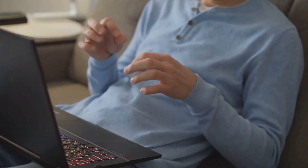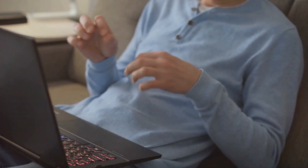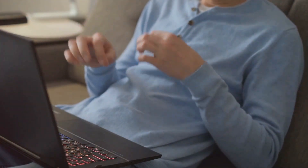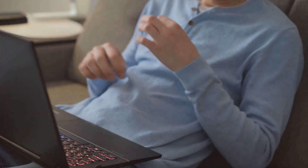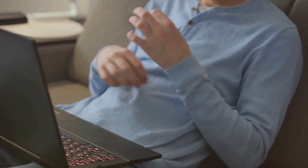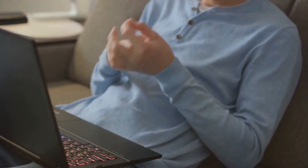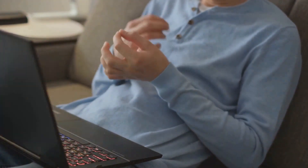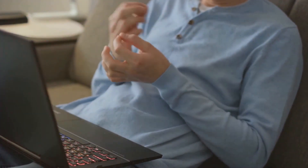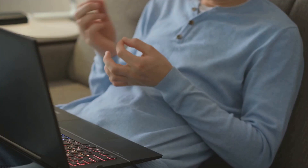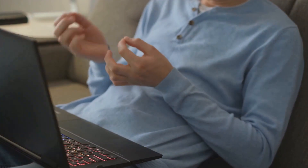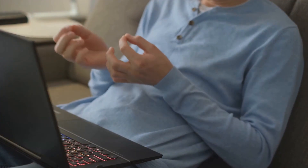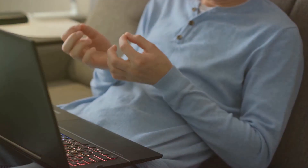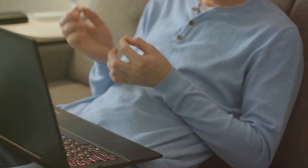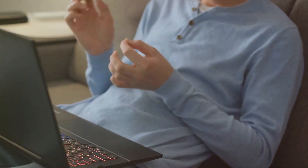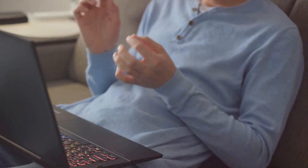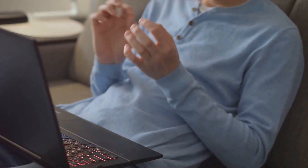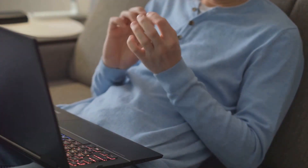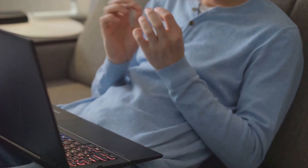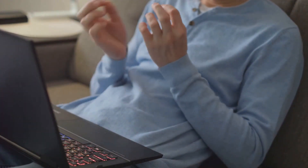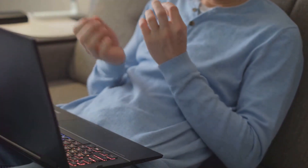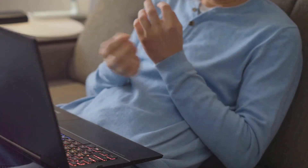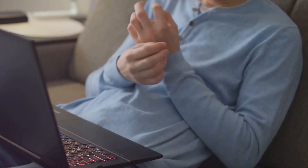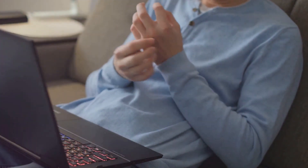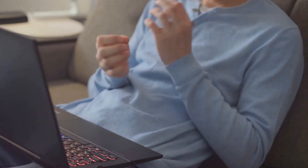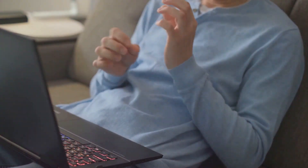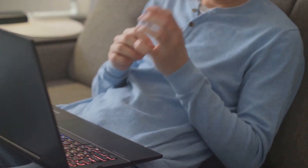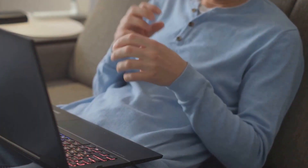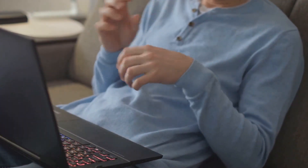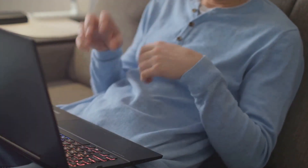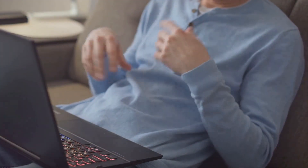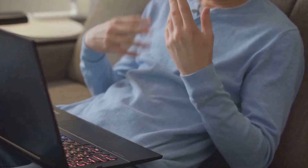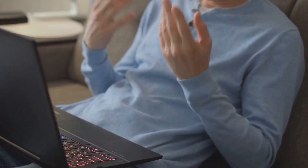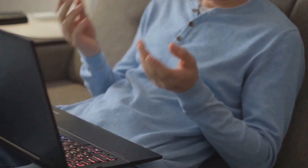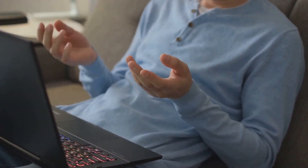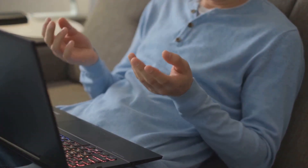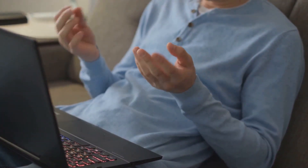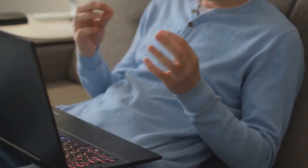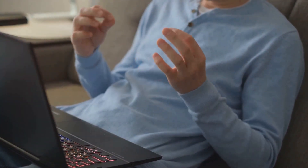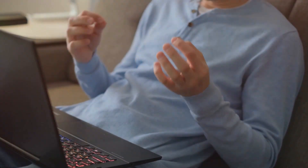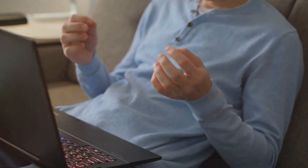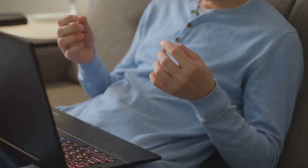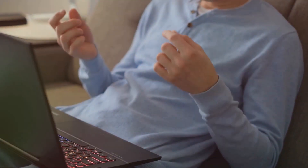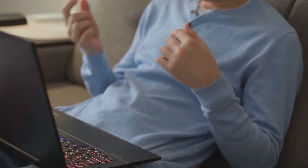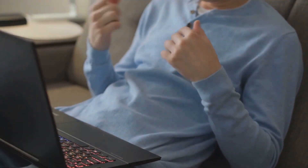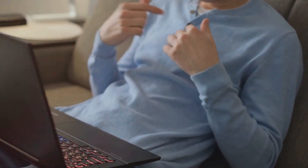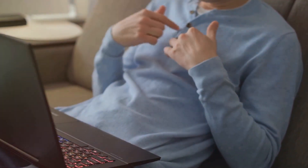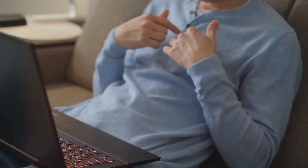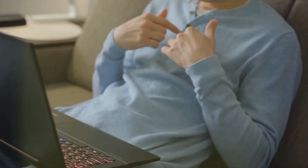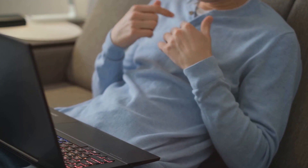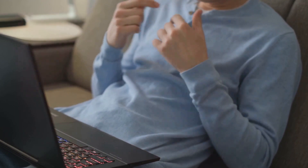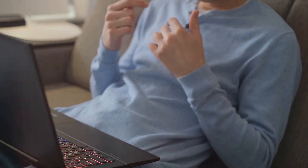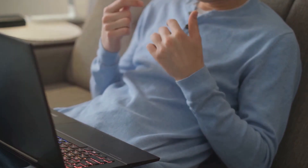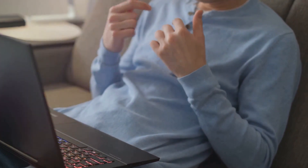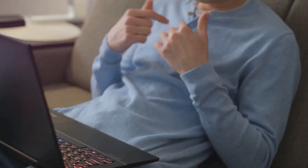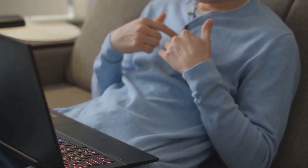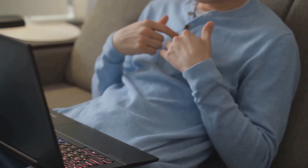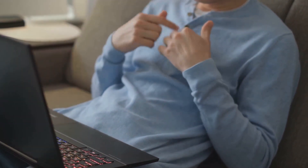of Deaf culture, the reliance on eyesight. Deaf individuals often have a heightened visual perception, which is a fundamental